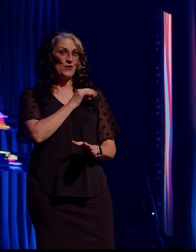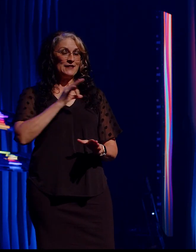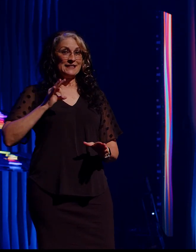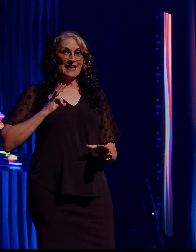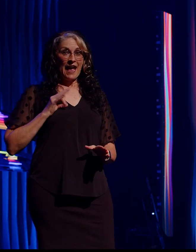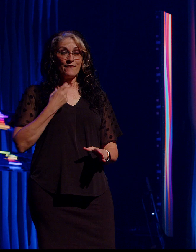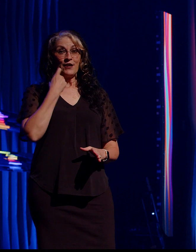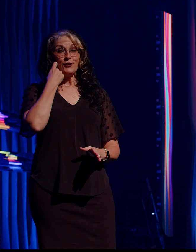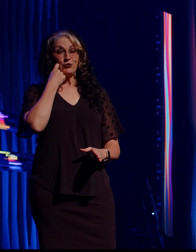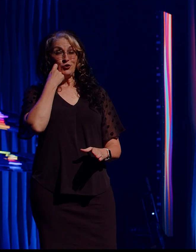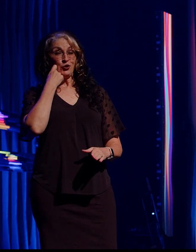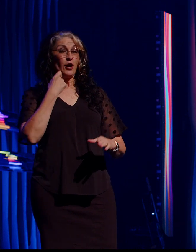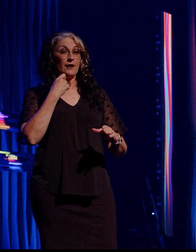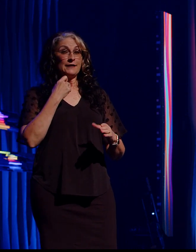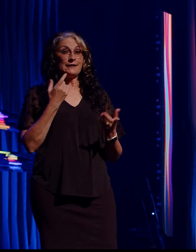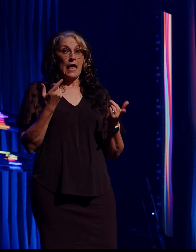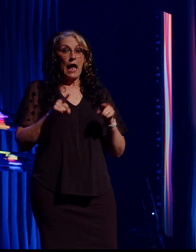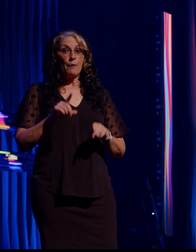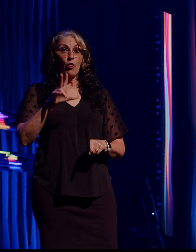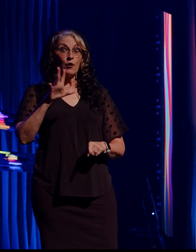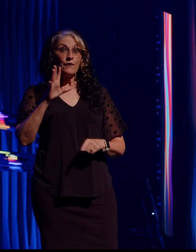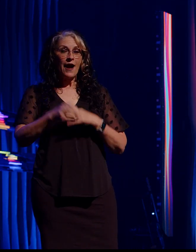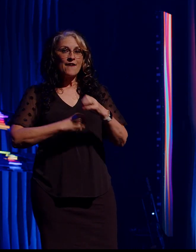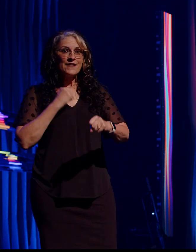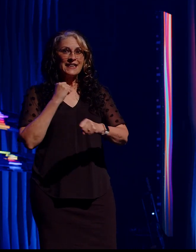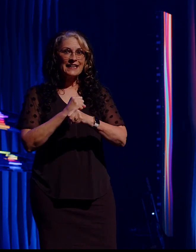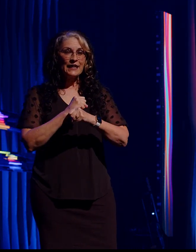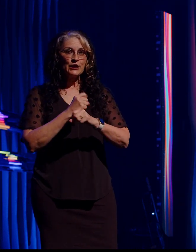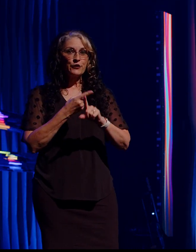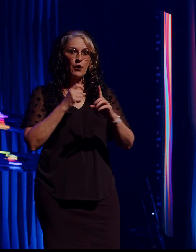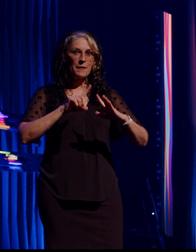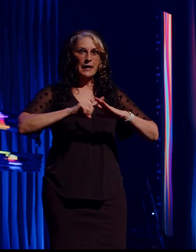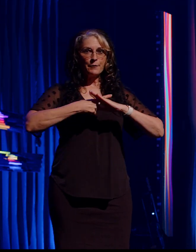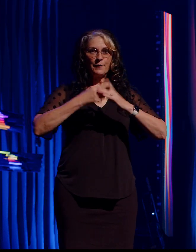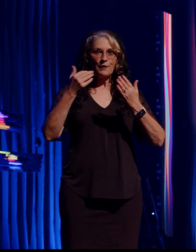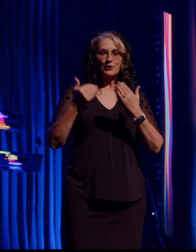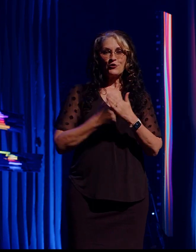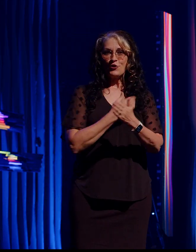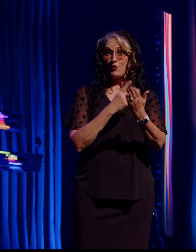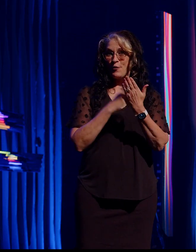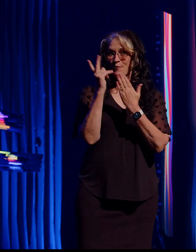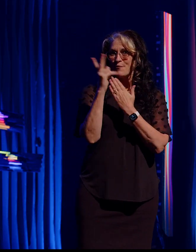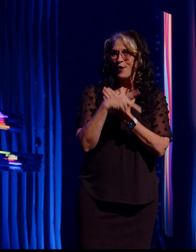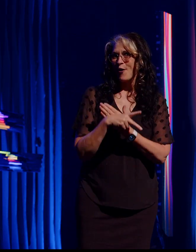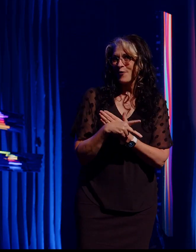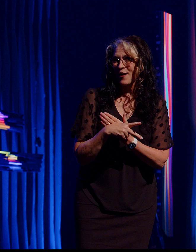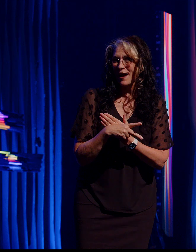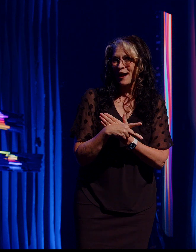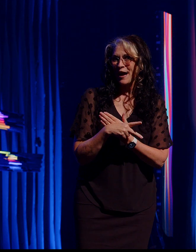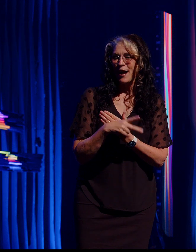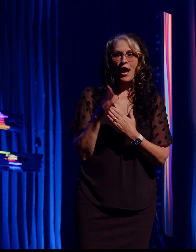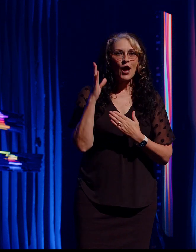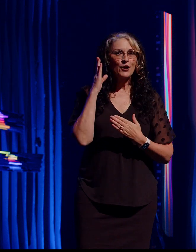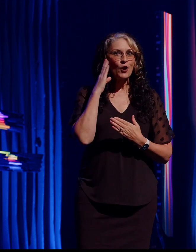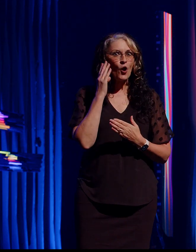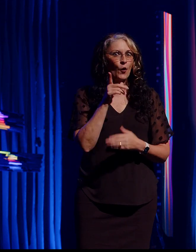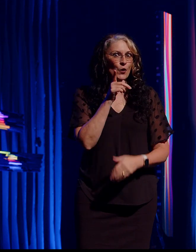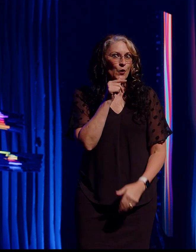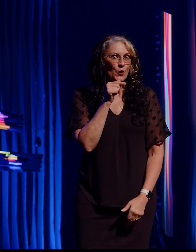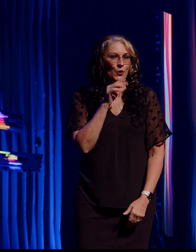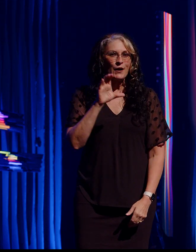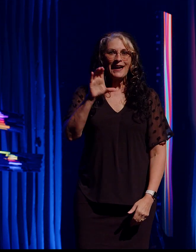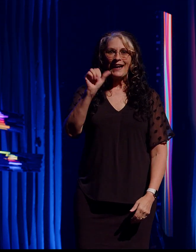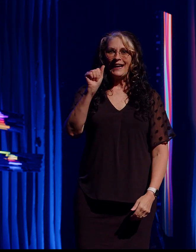staff who just hit 35 years since implementing this new program, wouldn't you know,